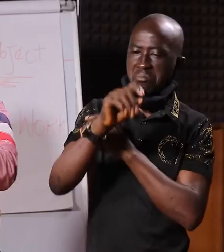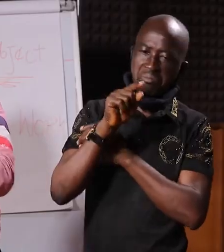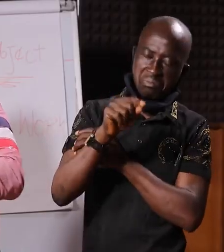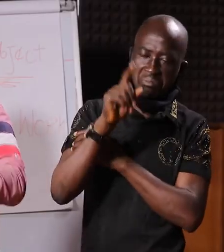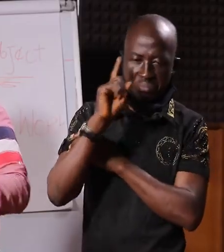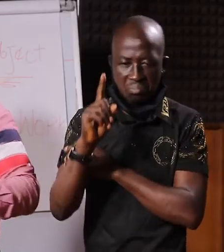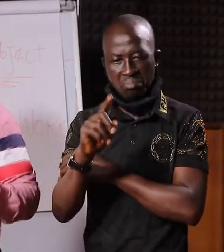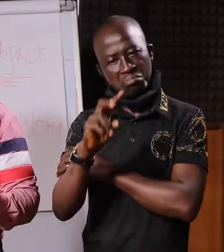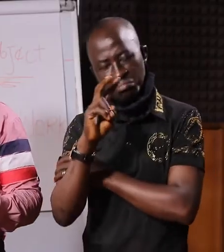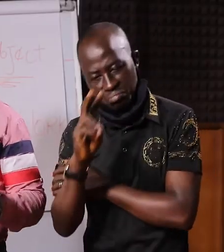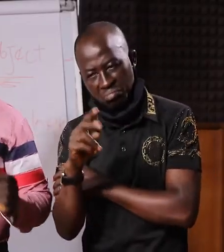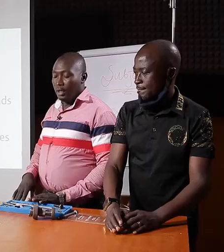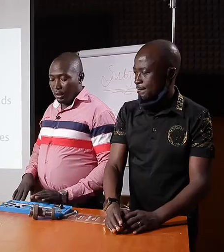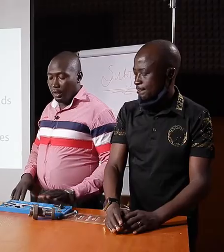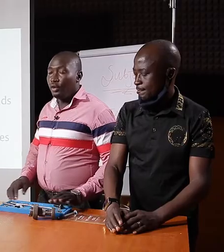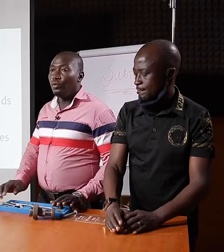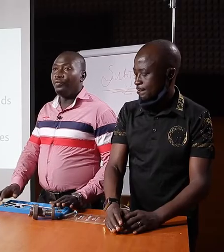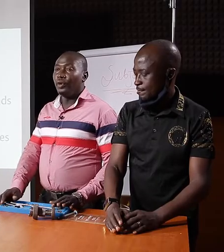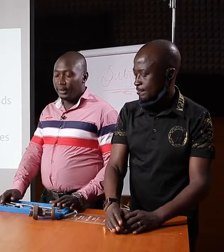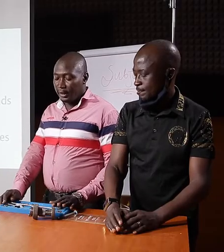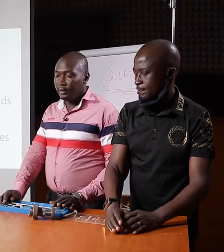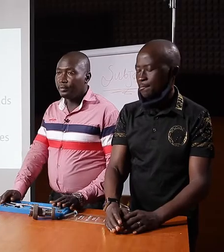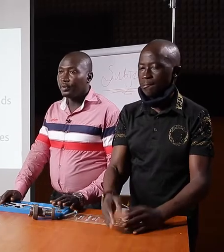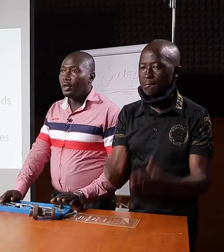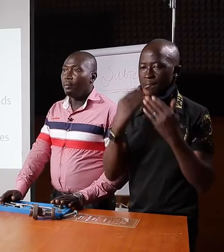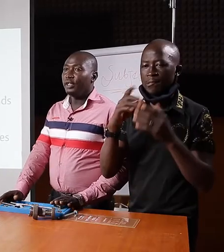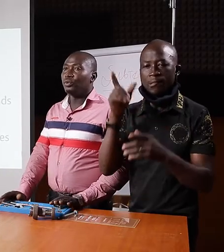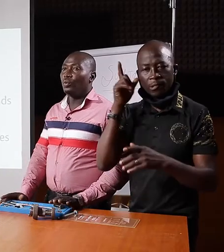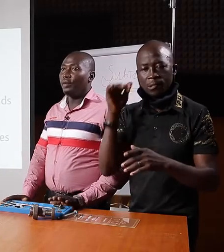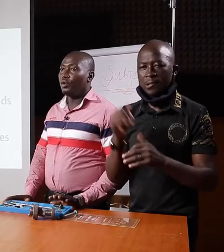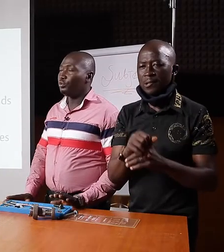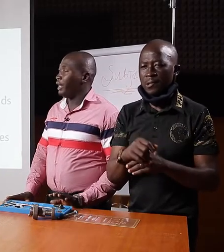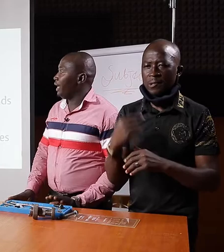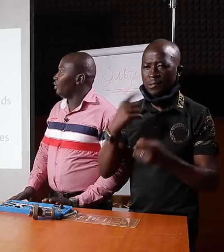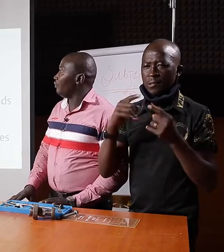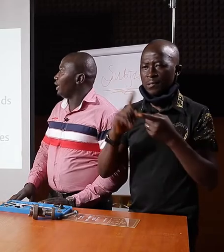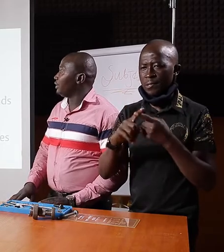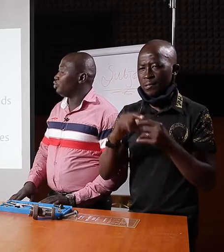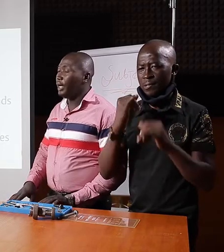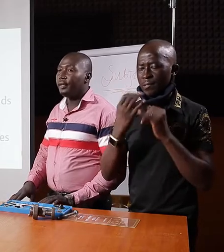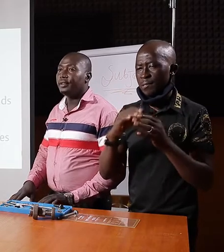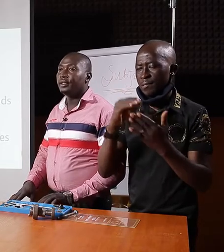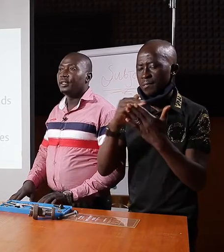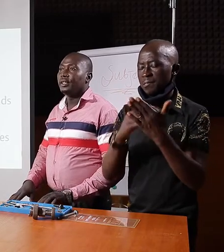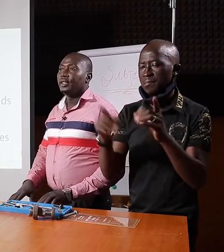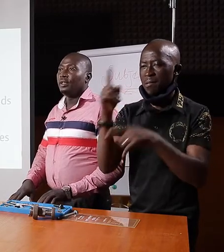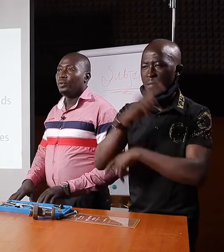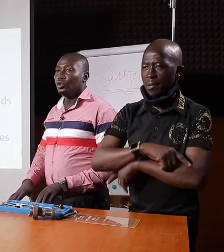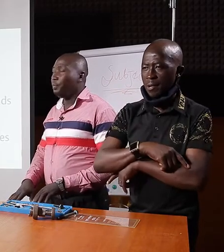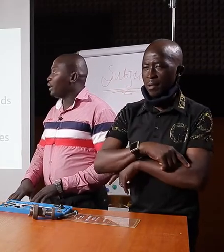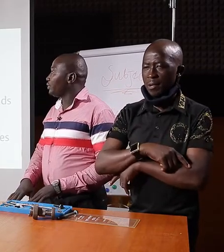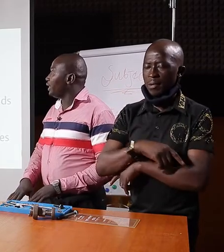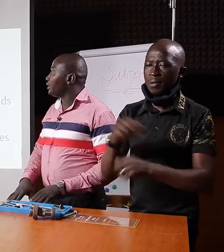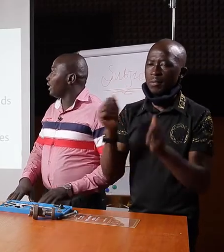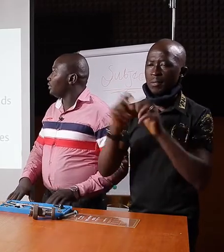0.1, 0.2, like that. Thank you for listening. My student, we have come to the end of our lesson today with